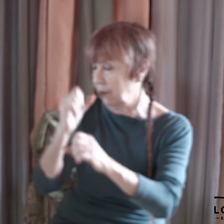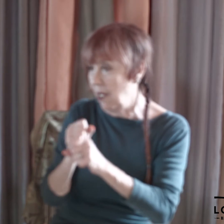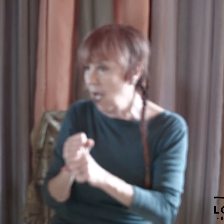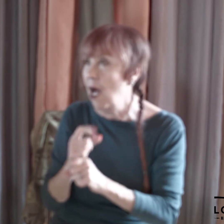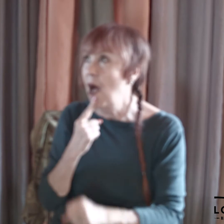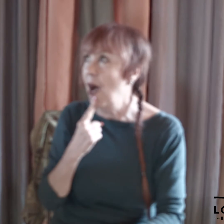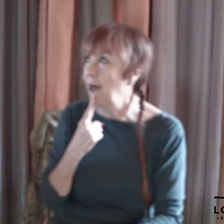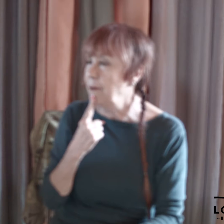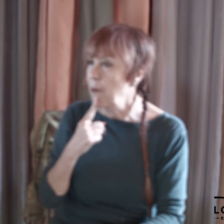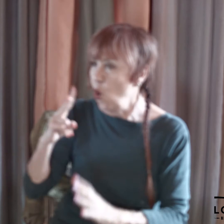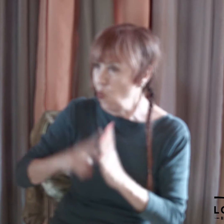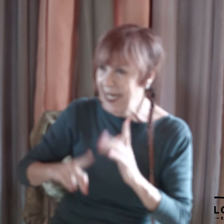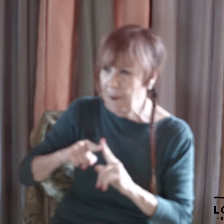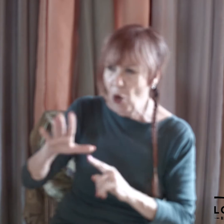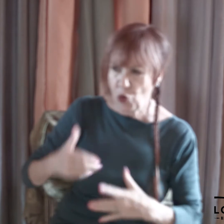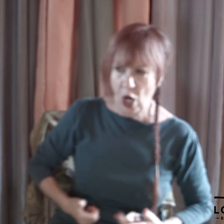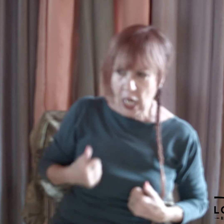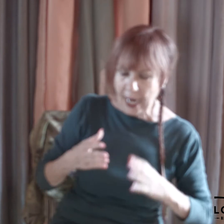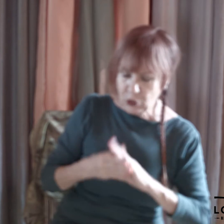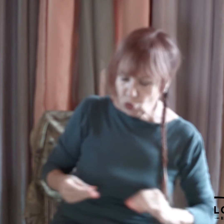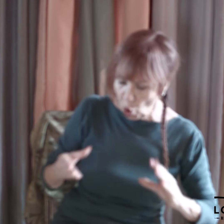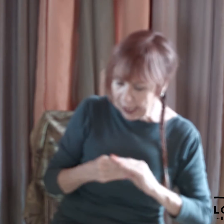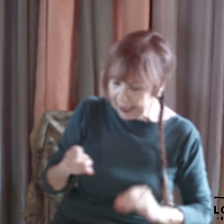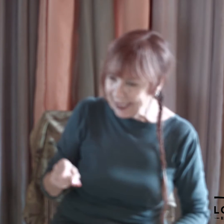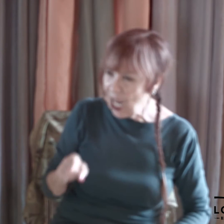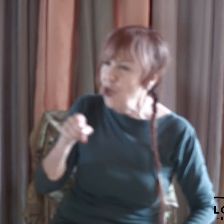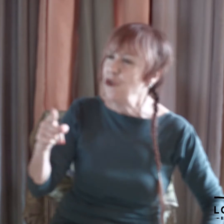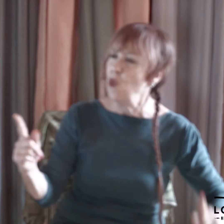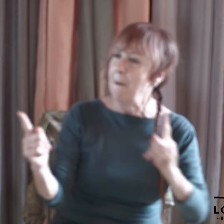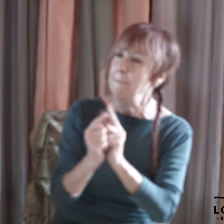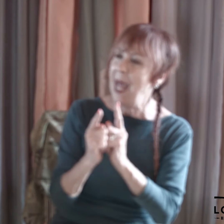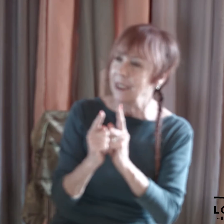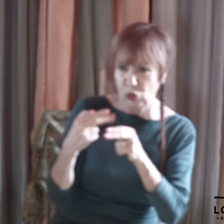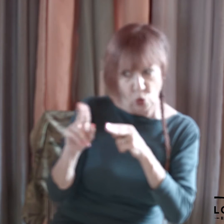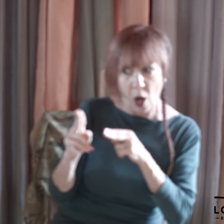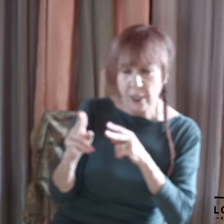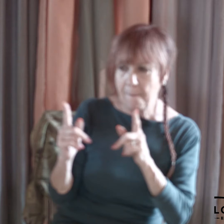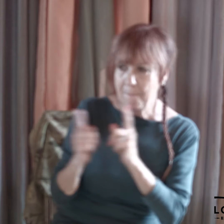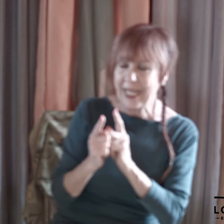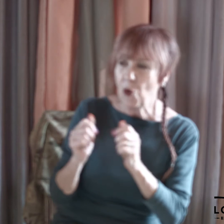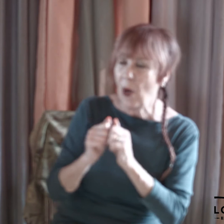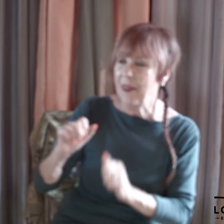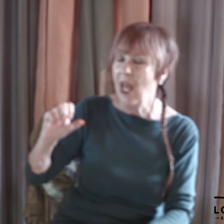Sheila, reading about your life story is the meeting you had, brief as it may have been, with